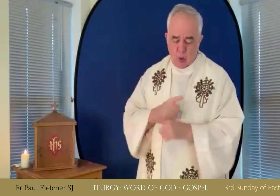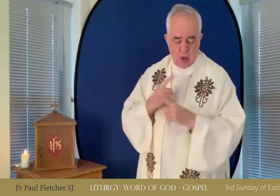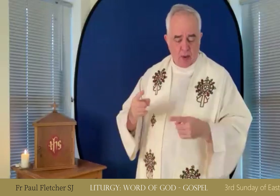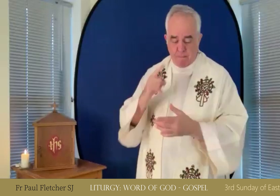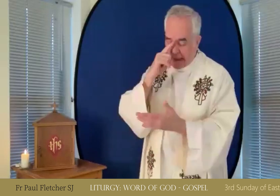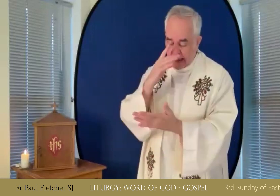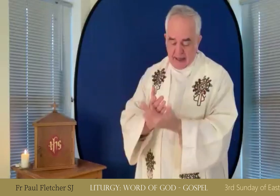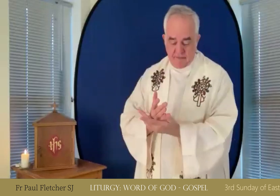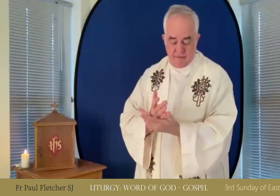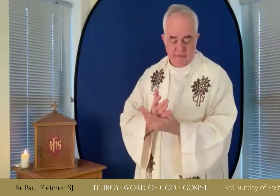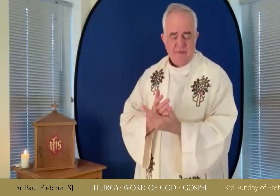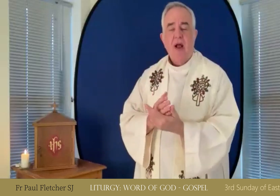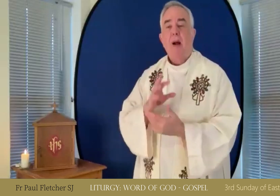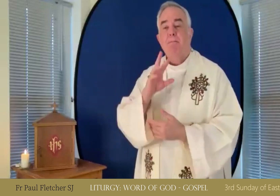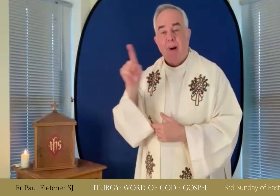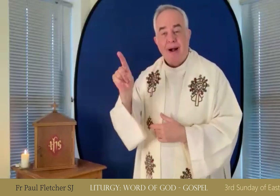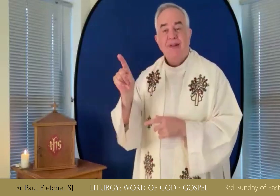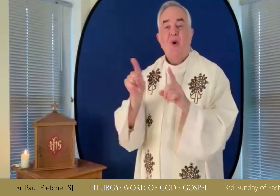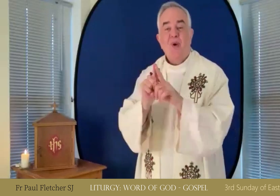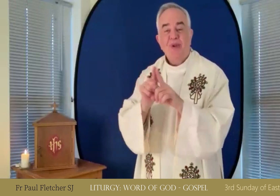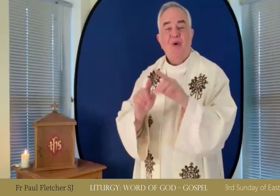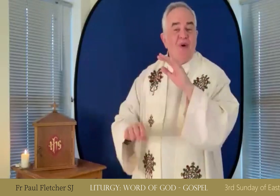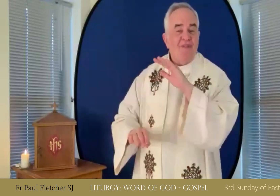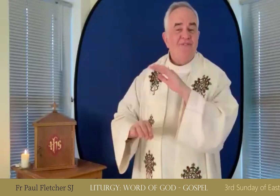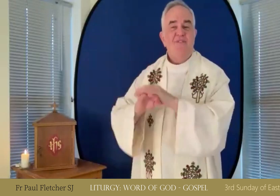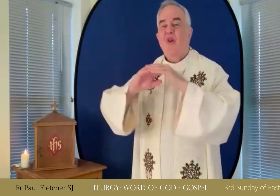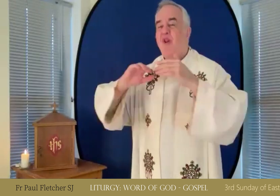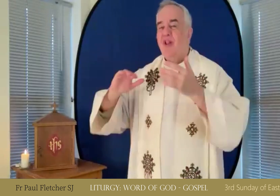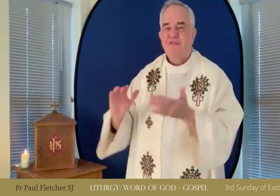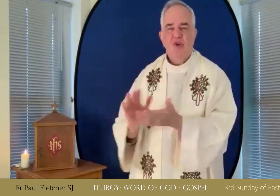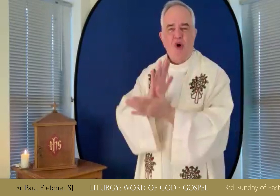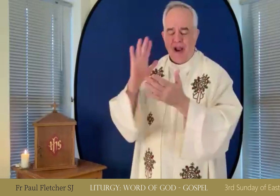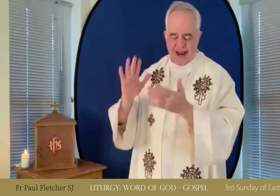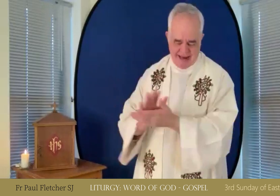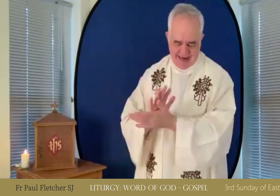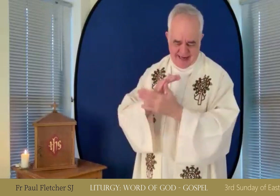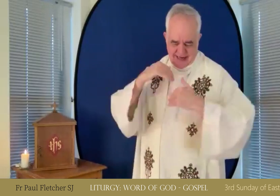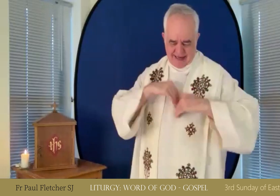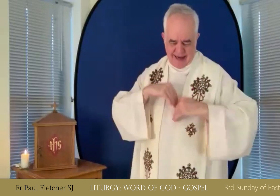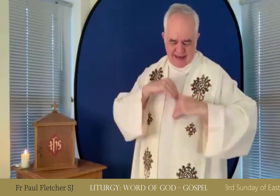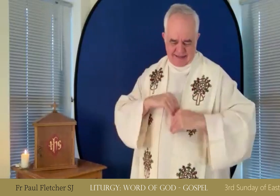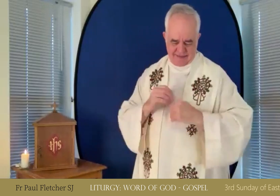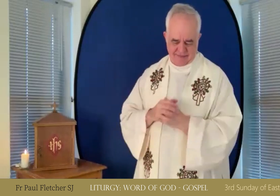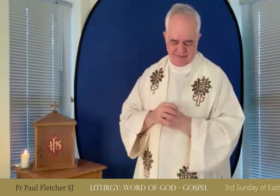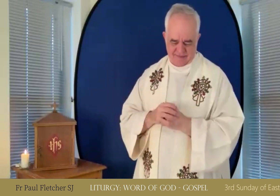Could not believe. But also, all the joy is there.